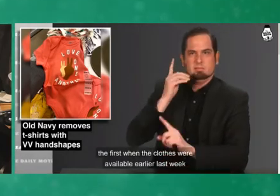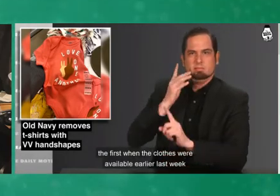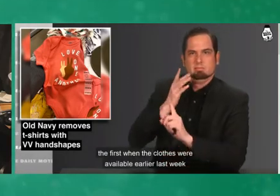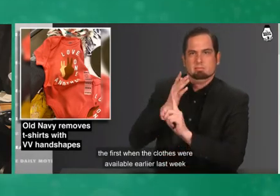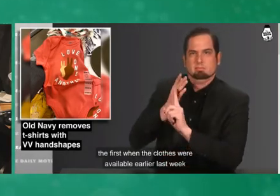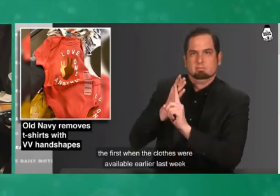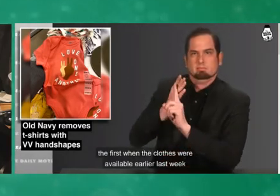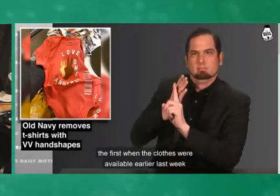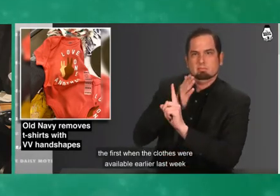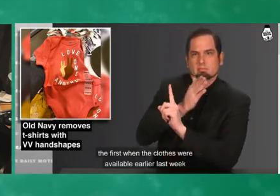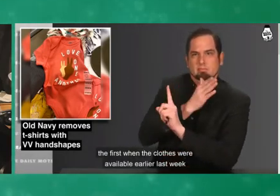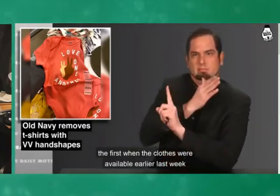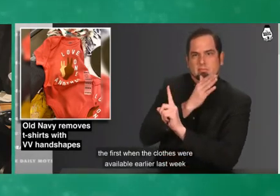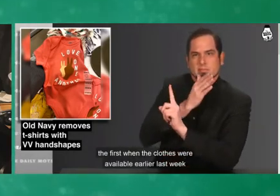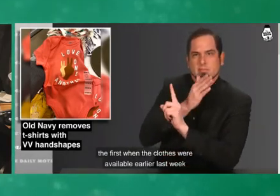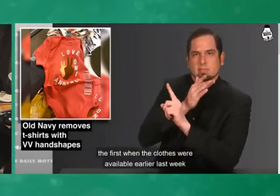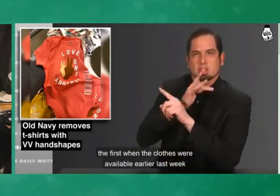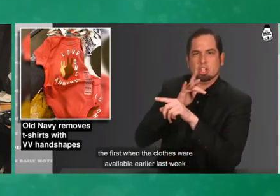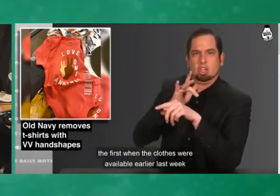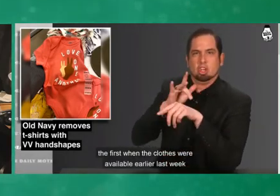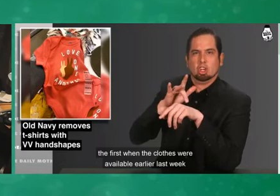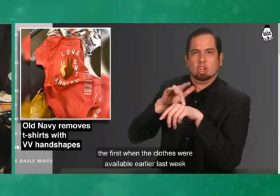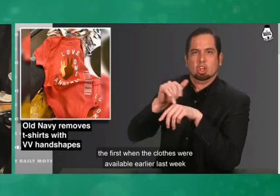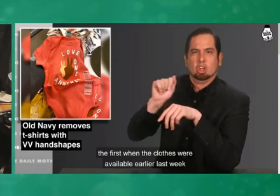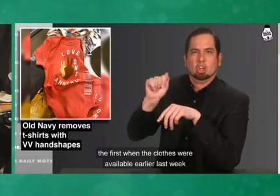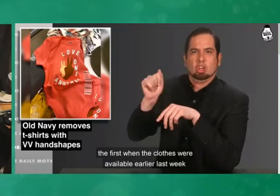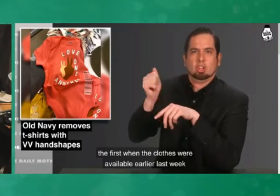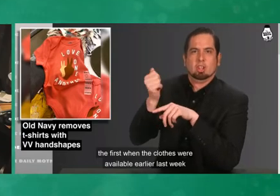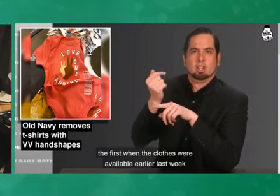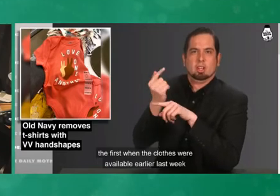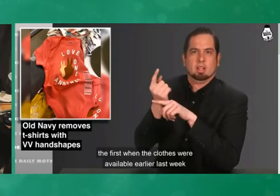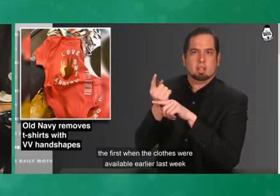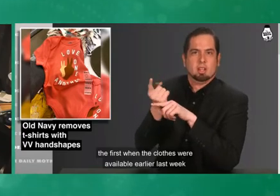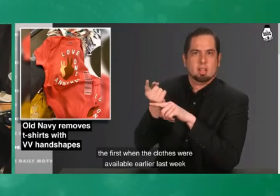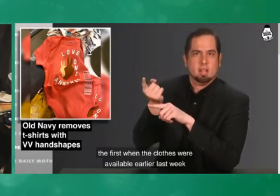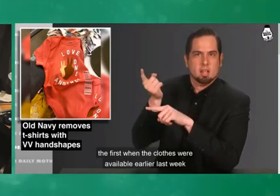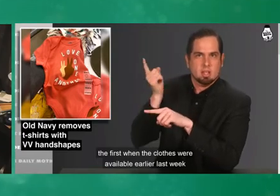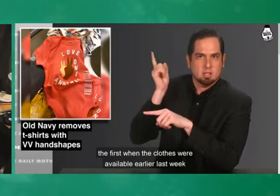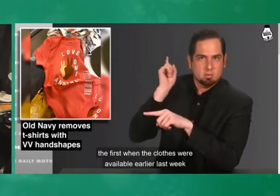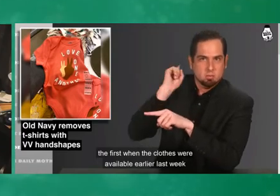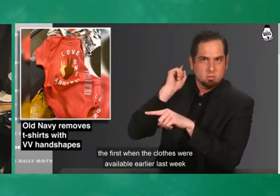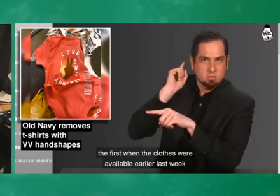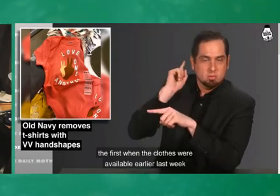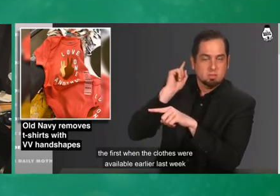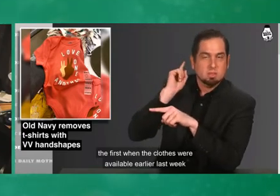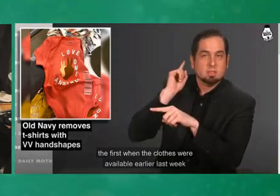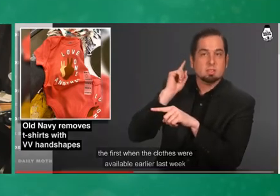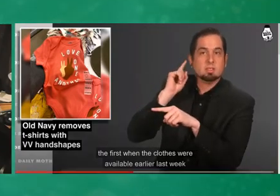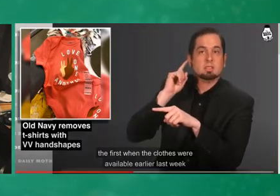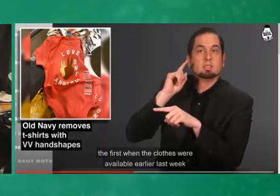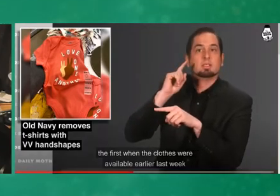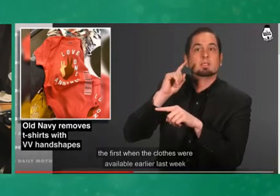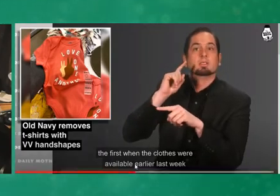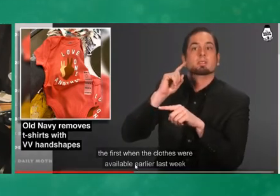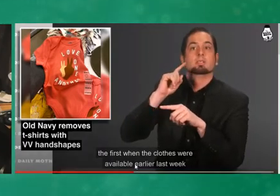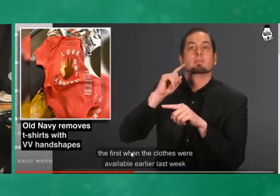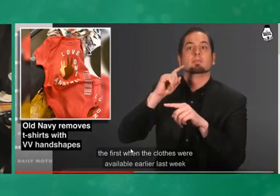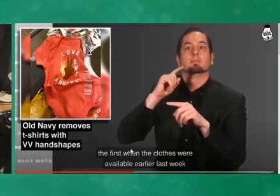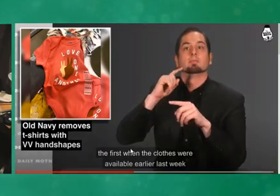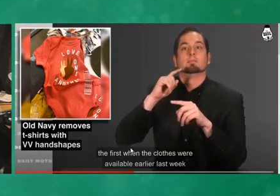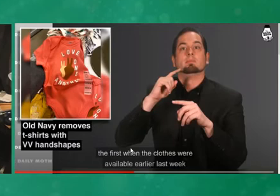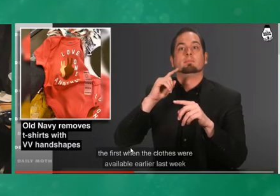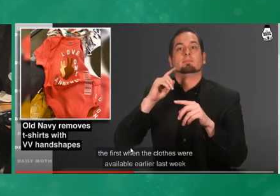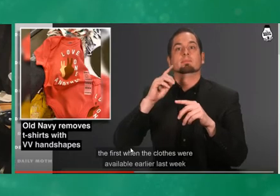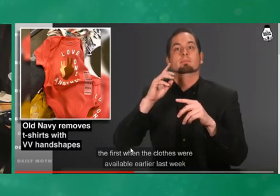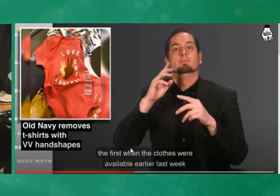last week earlier than available last week. Pictures